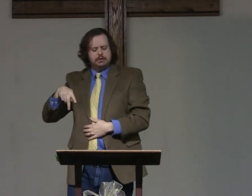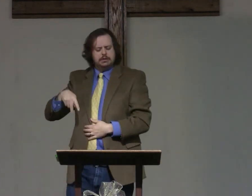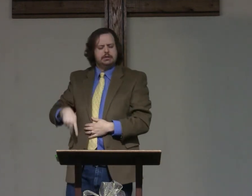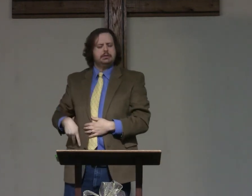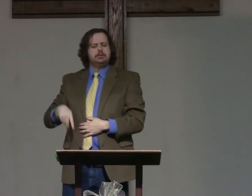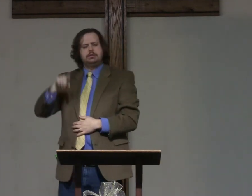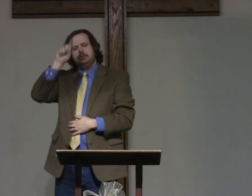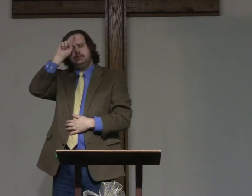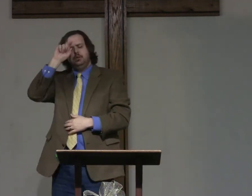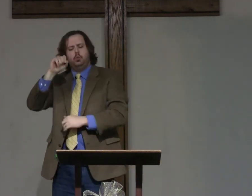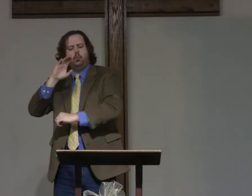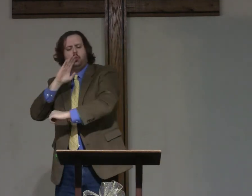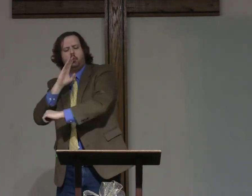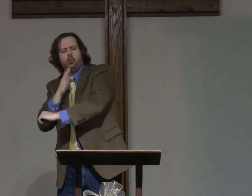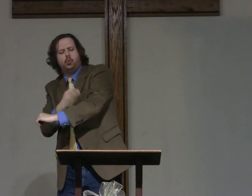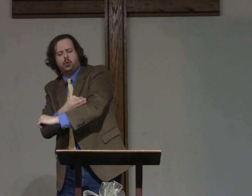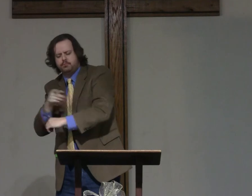watch the basket. And it happened that Pharaoh's daughter